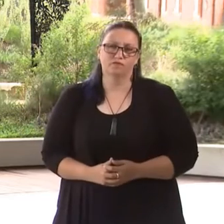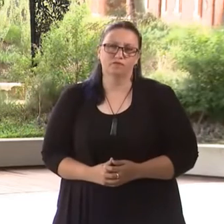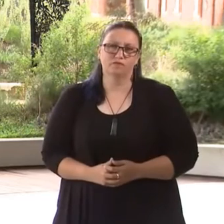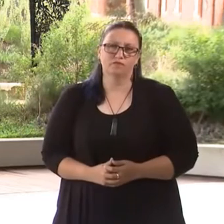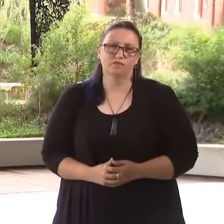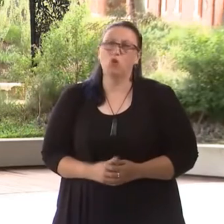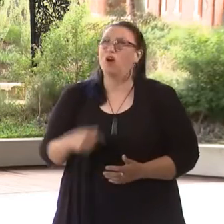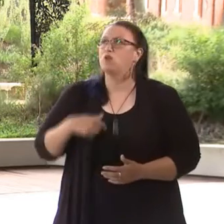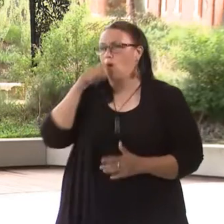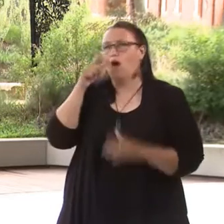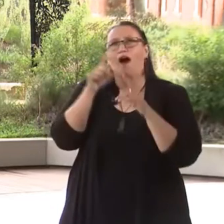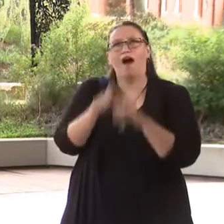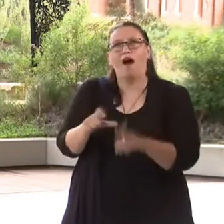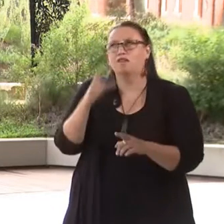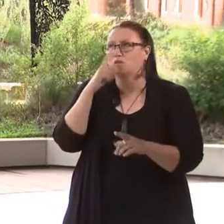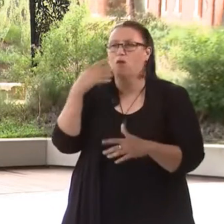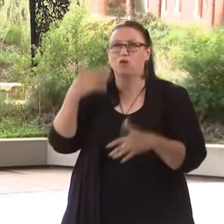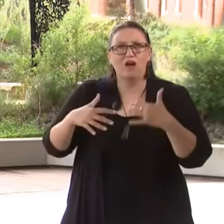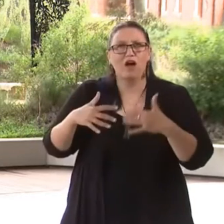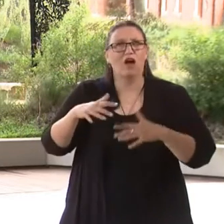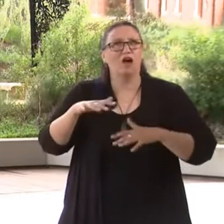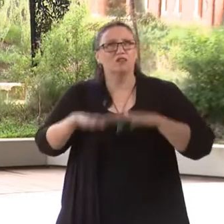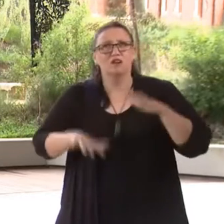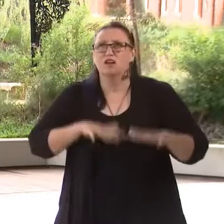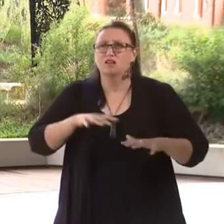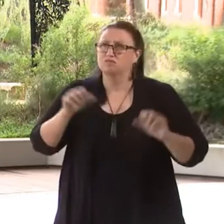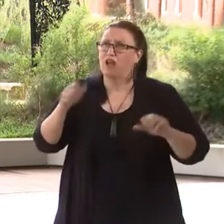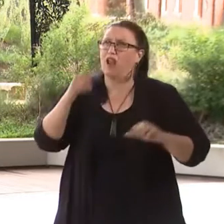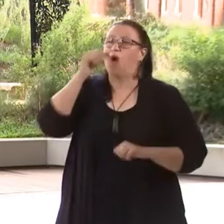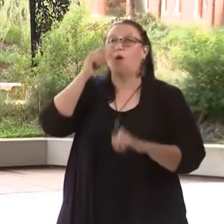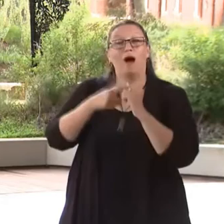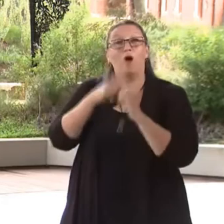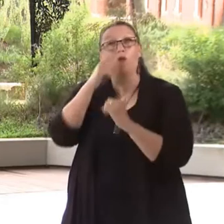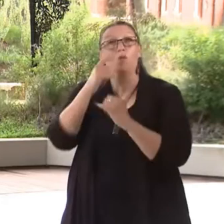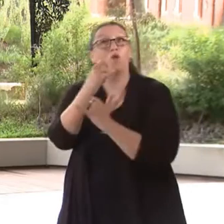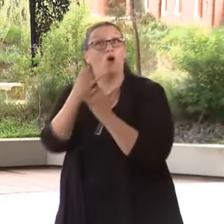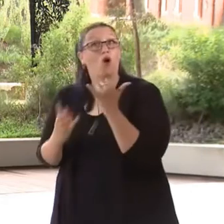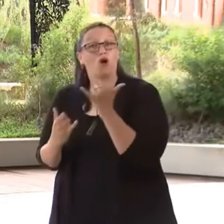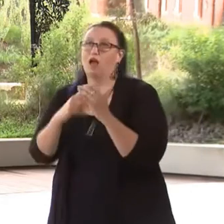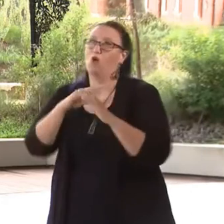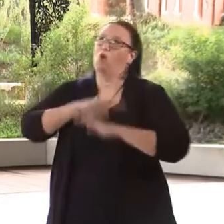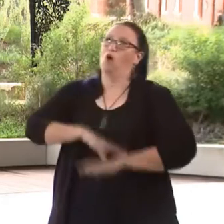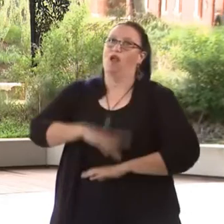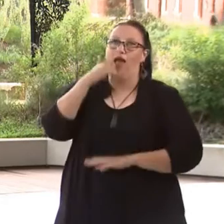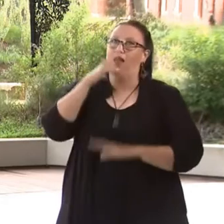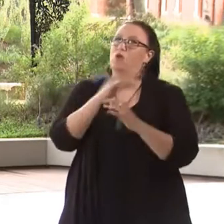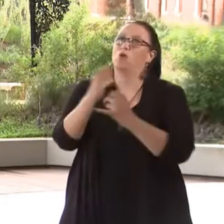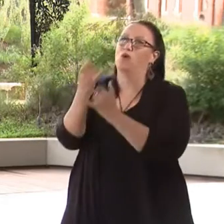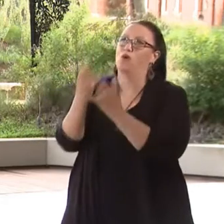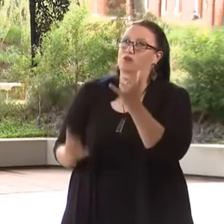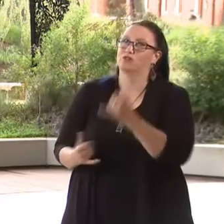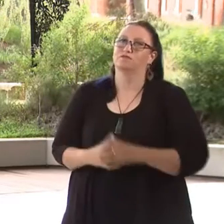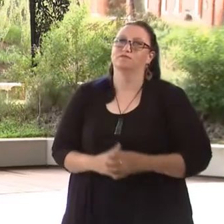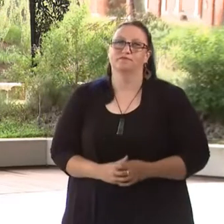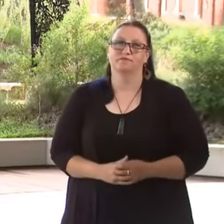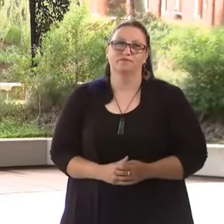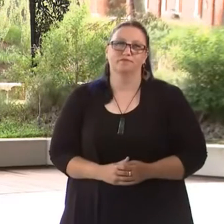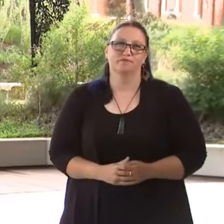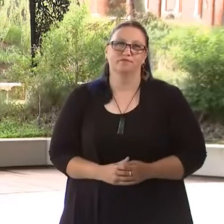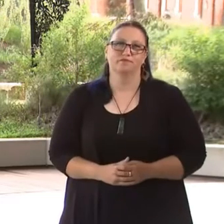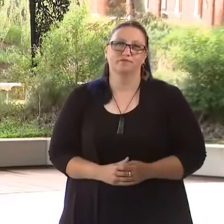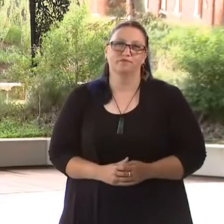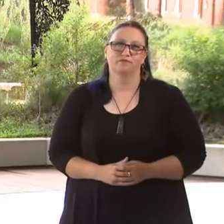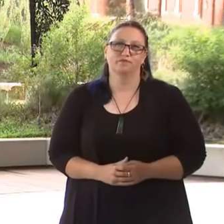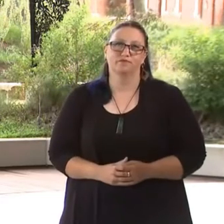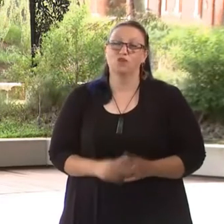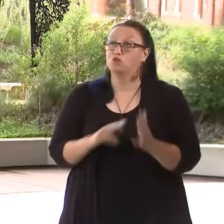and pleasing signs in relation to our health system. There is no doubt that our health system here in New South Wales is under pressure, like the health